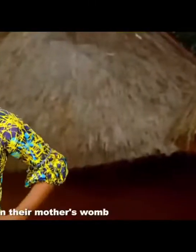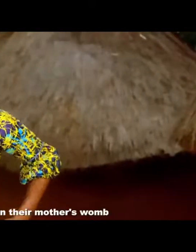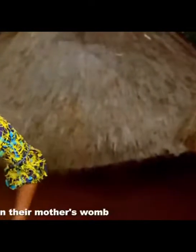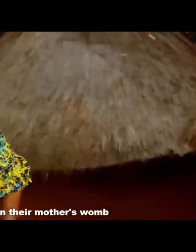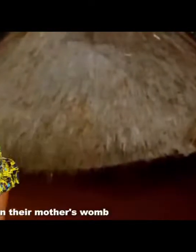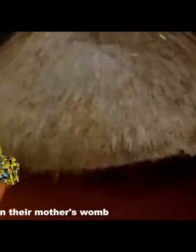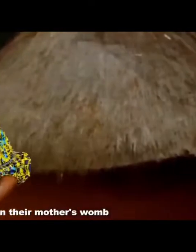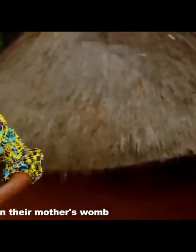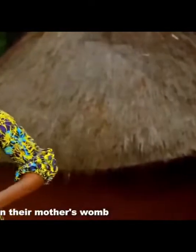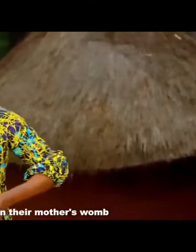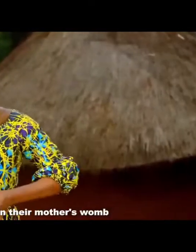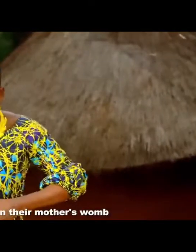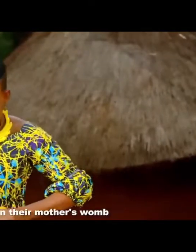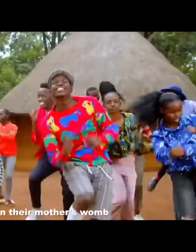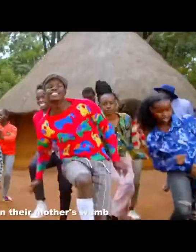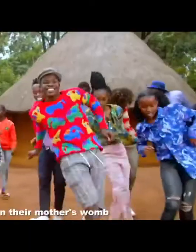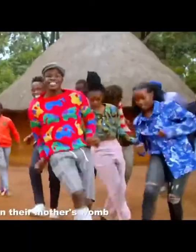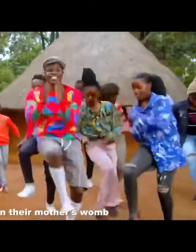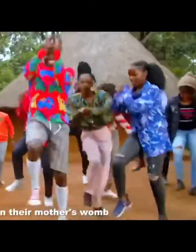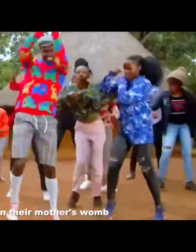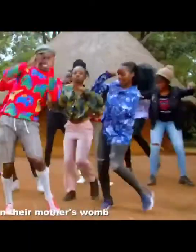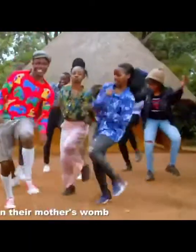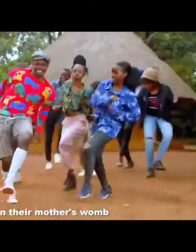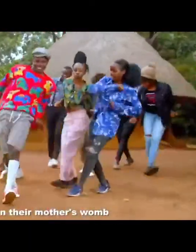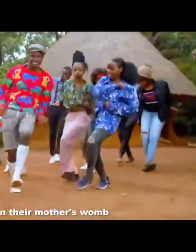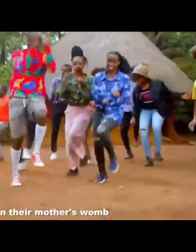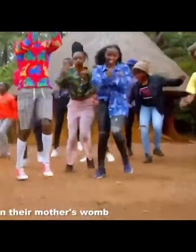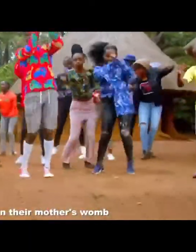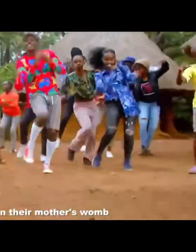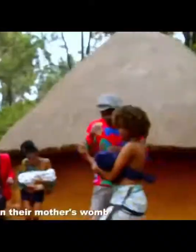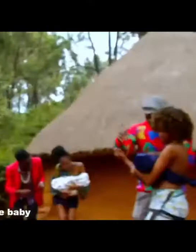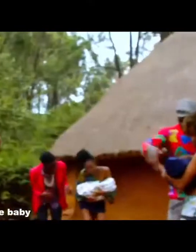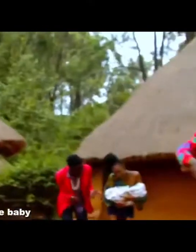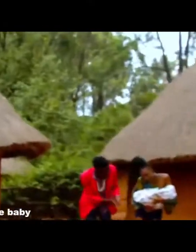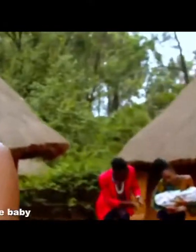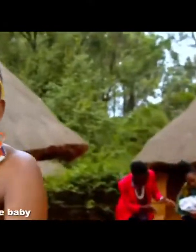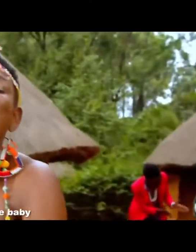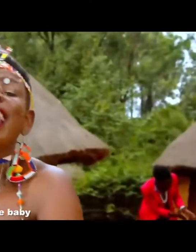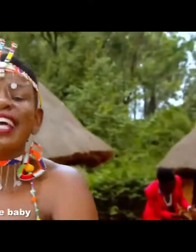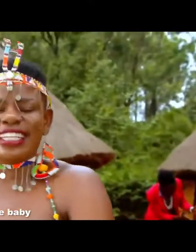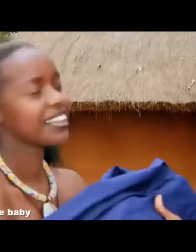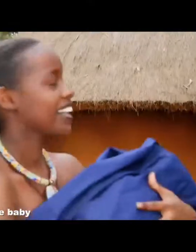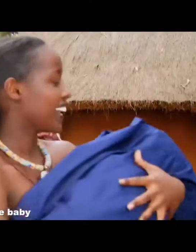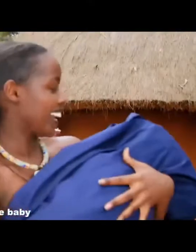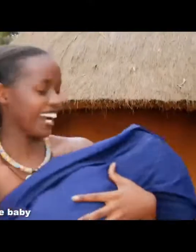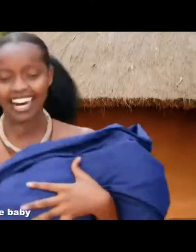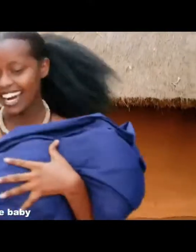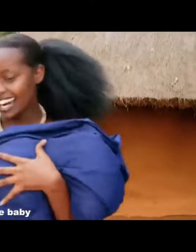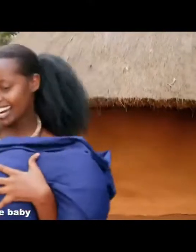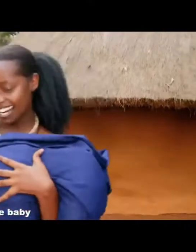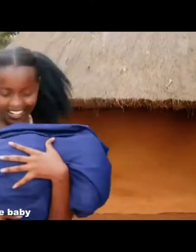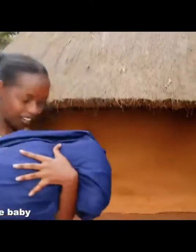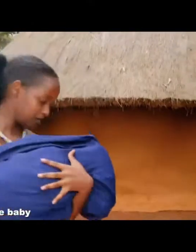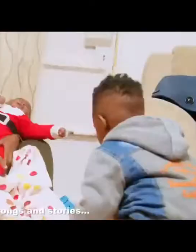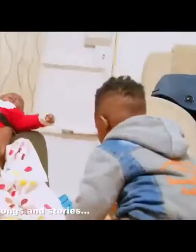Engage them hata wakiwa tumboni mwa mama. Zungumzie.